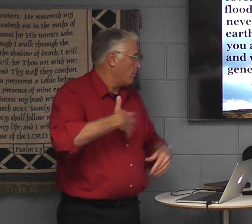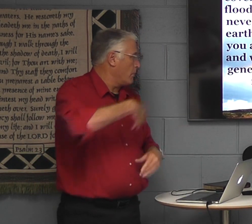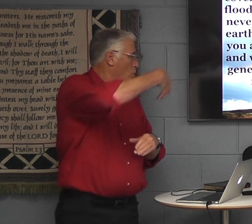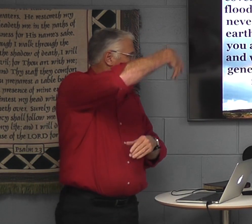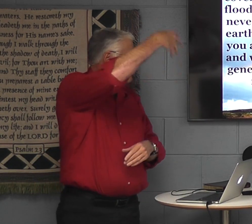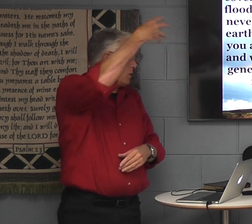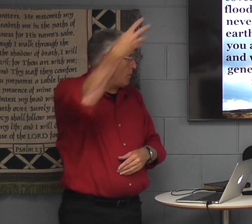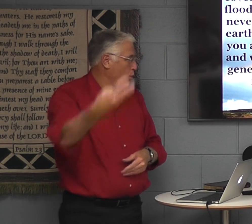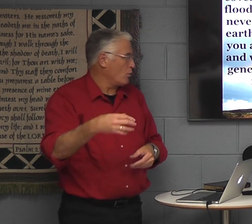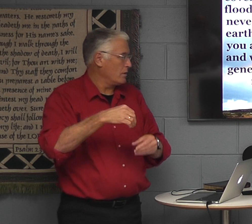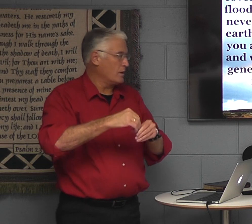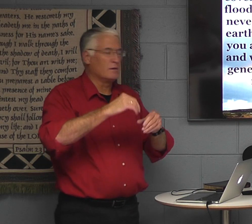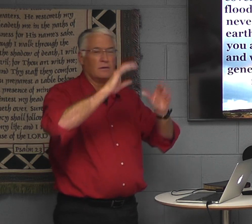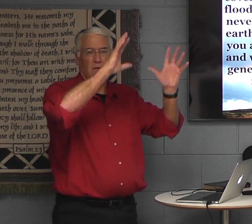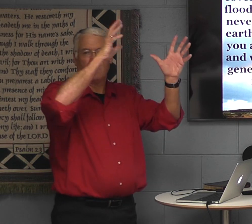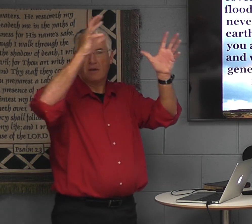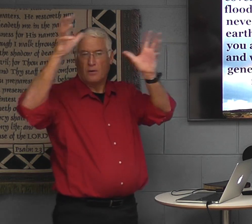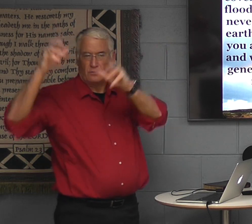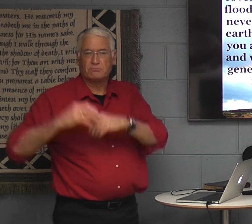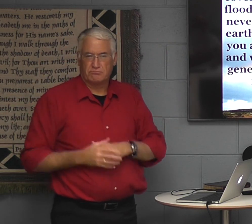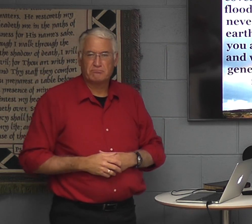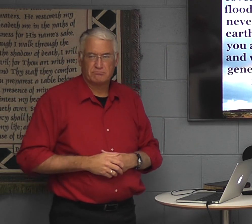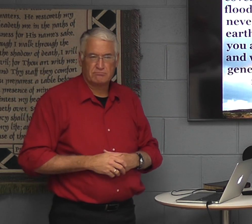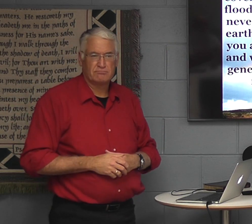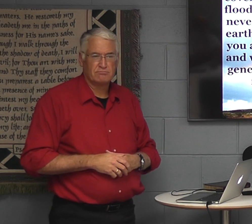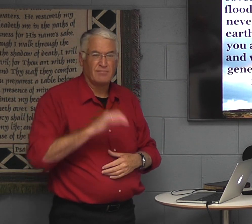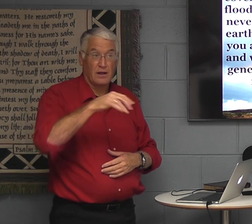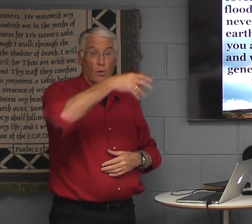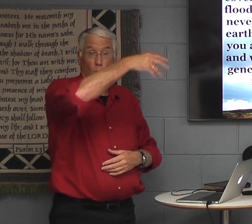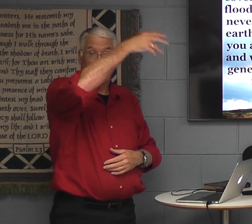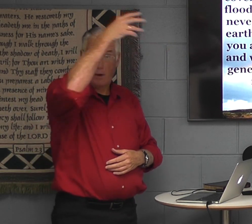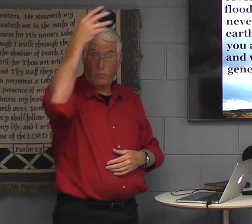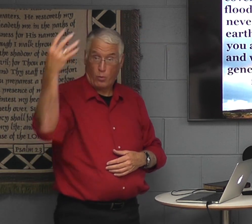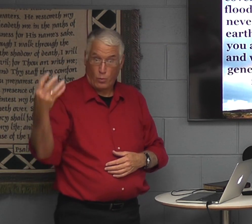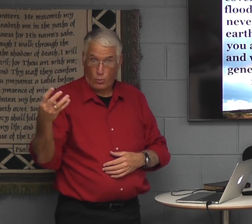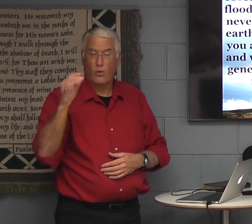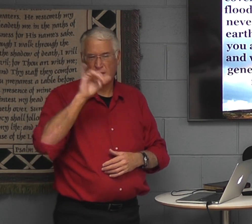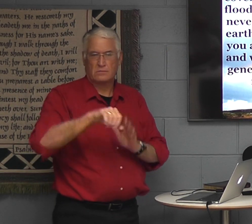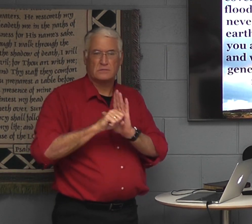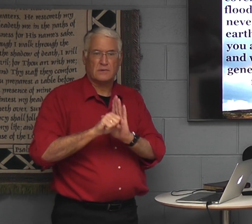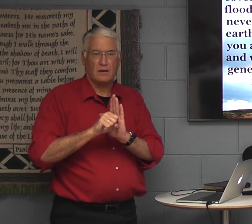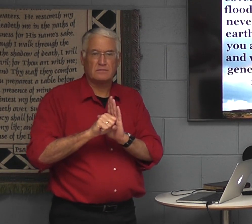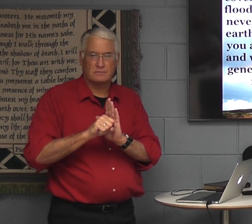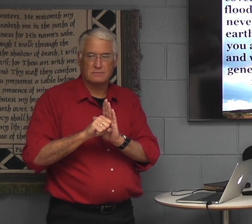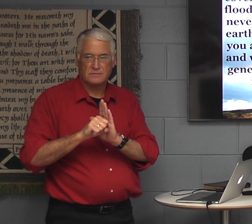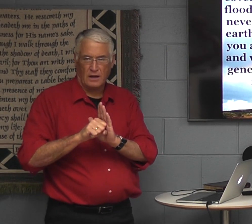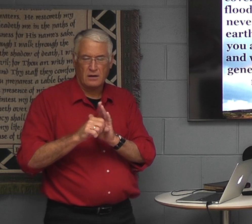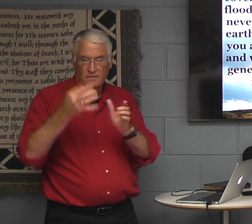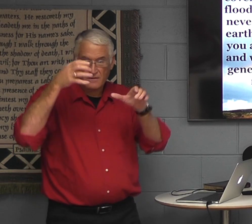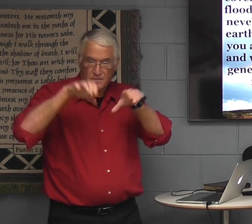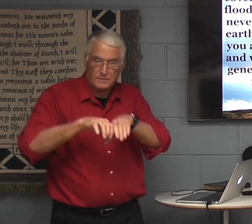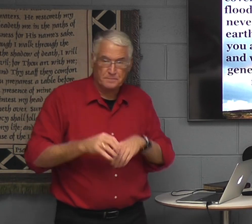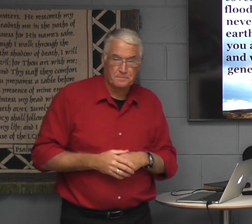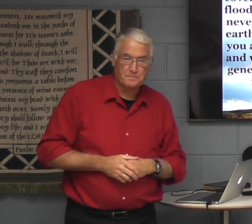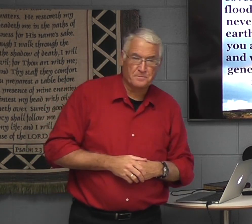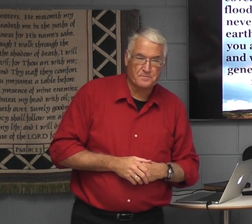I've placed my rainbow in the clouds. So that rainbow is the symbol of the